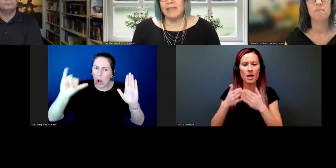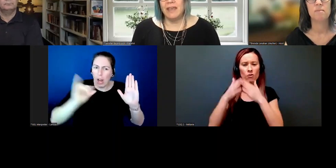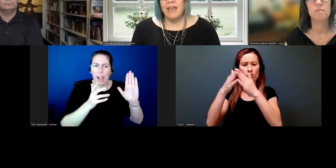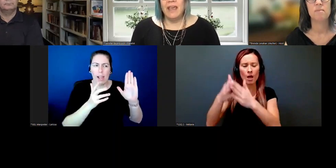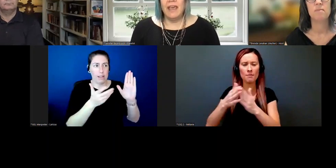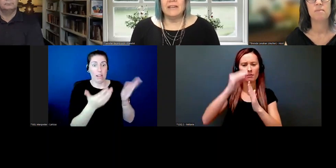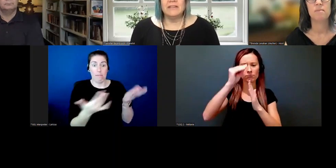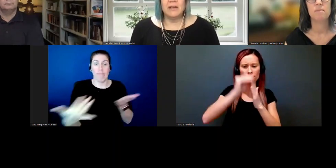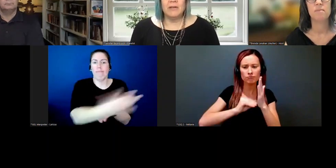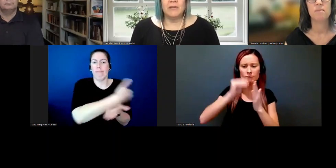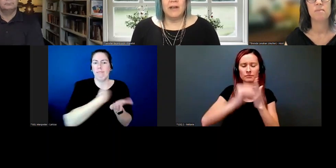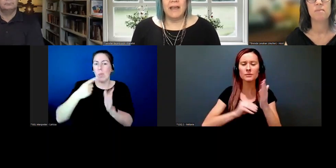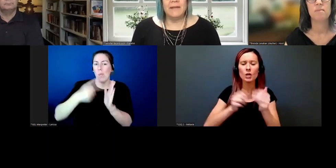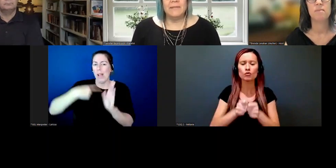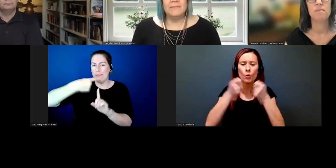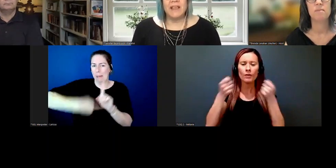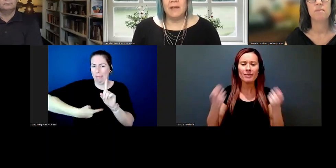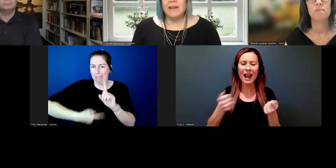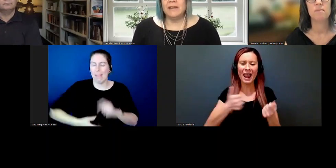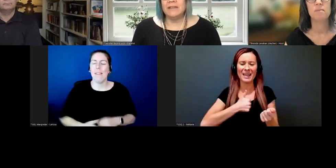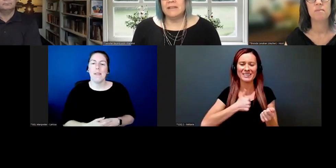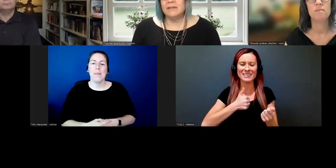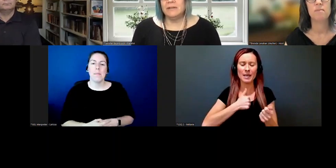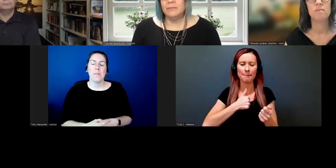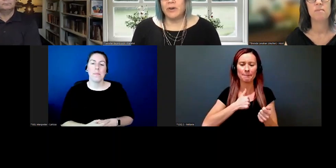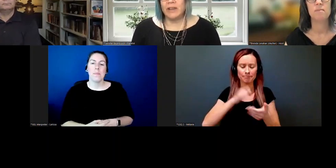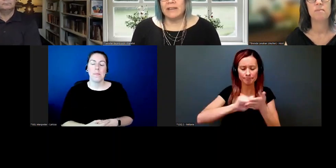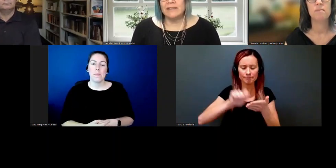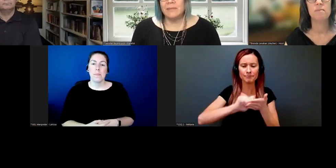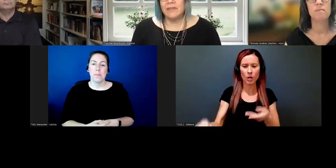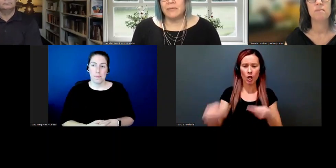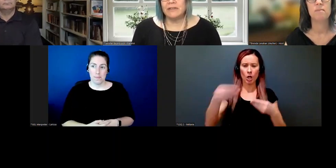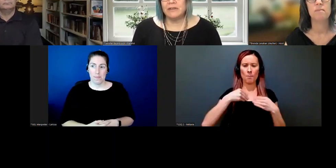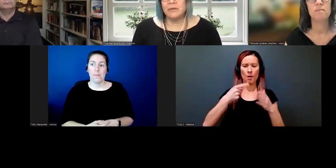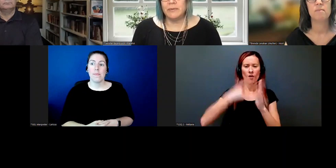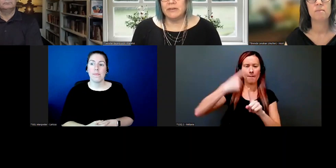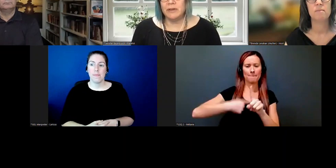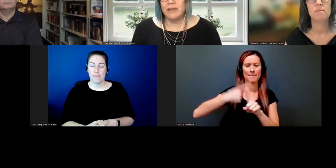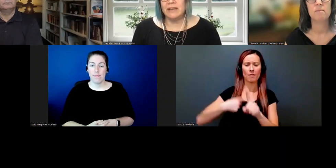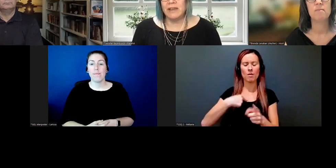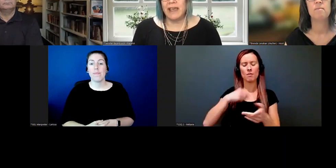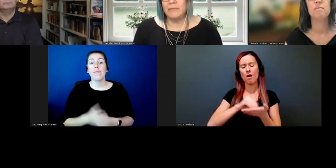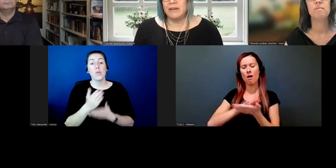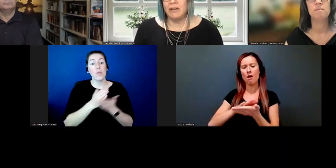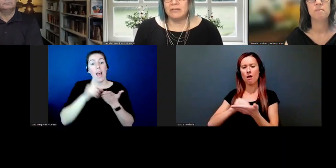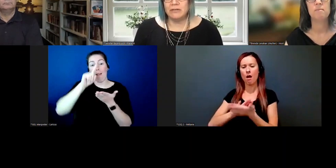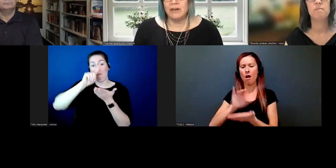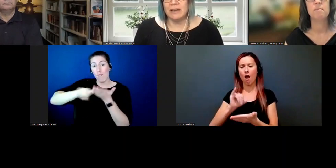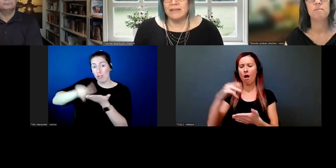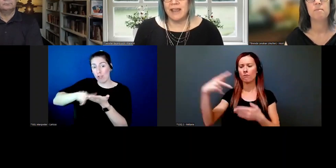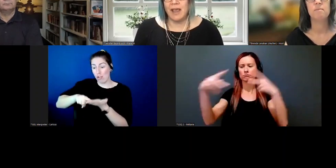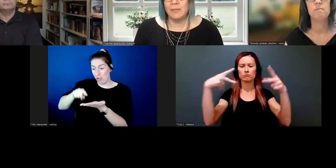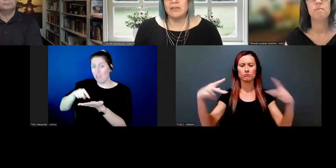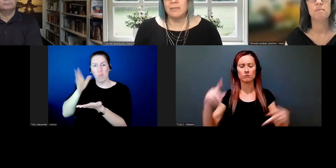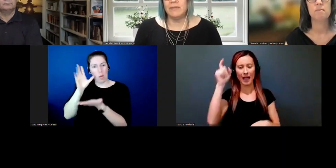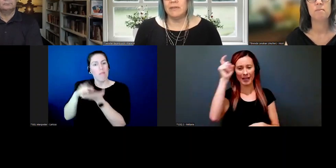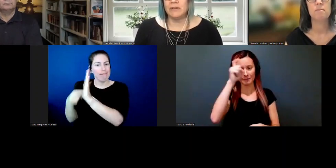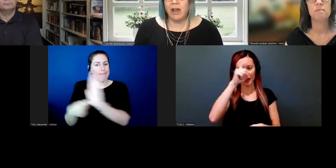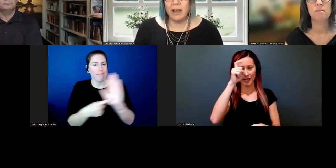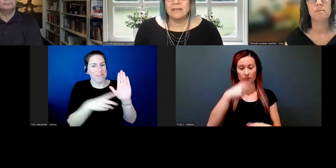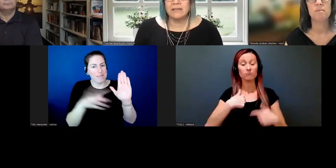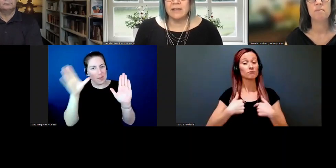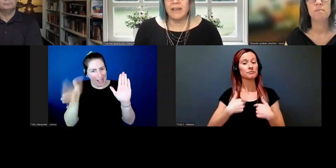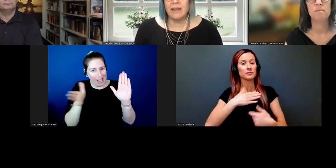month. And so I wanted to bring in some of the research we've been doing, because we have been also trying to capture some of